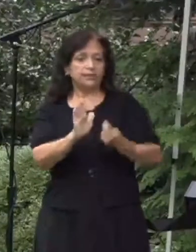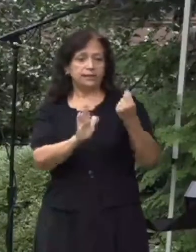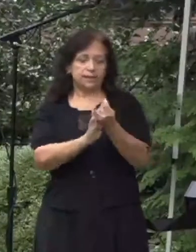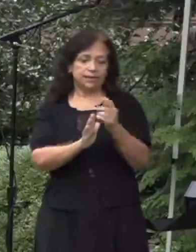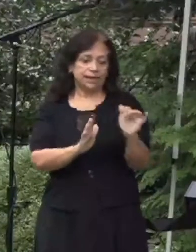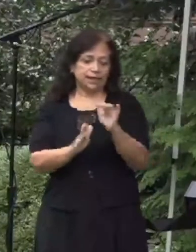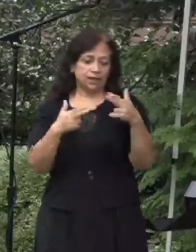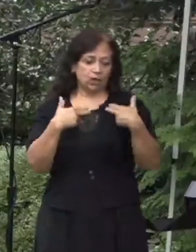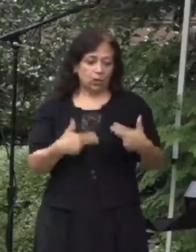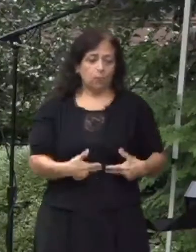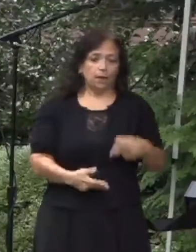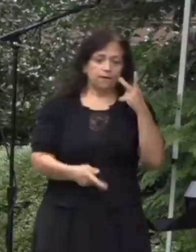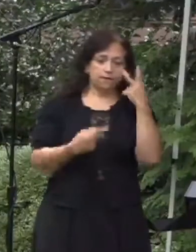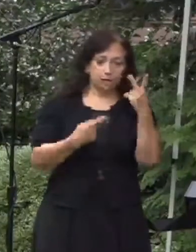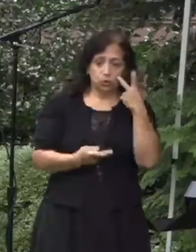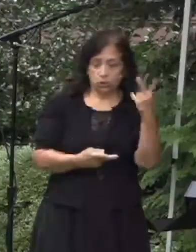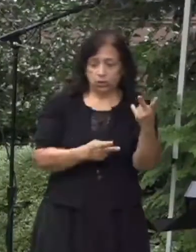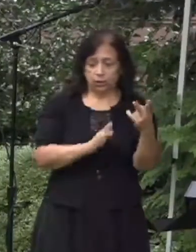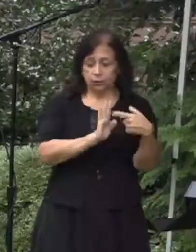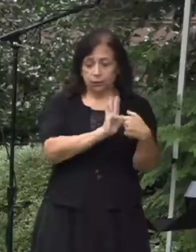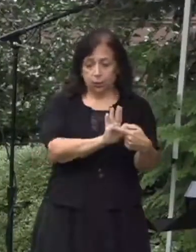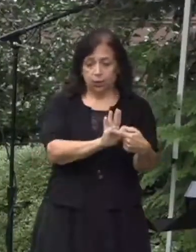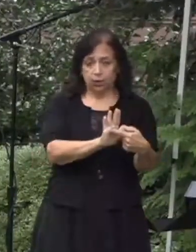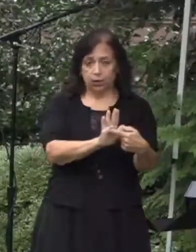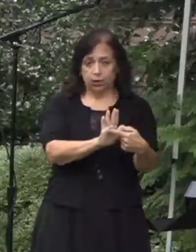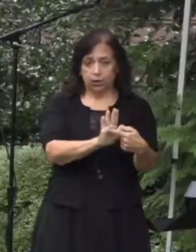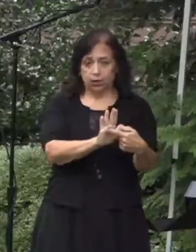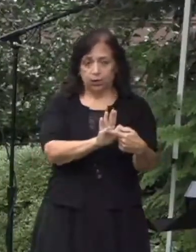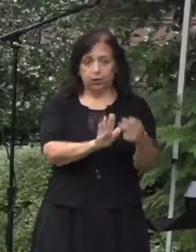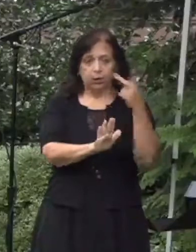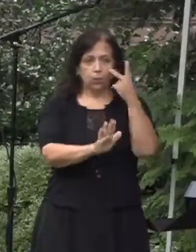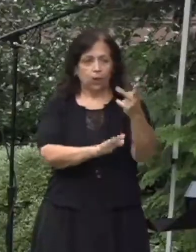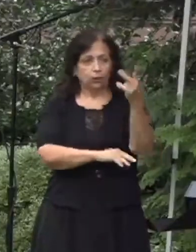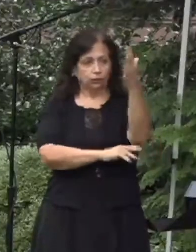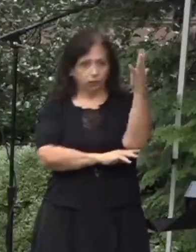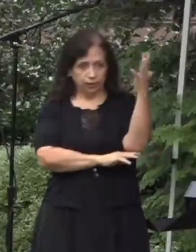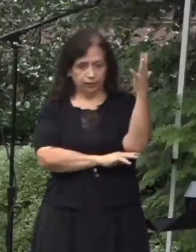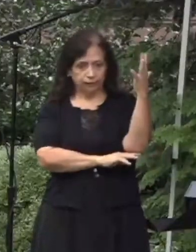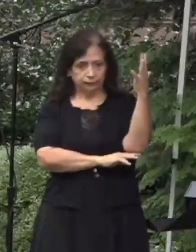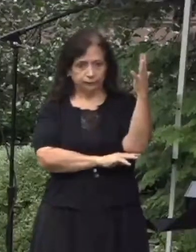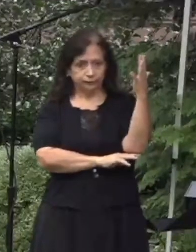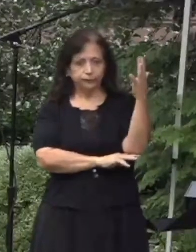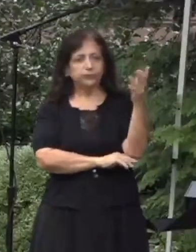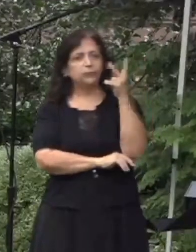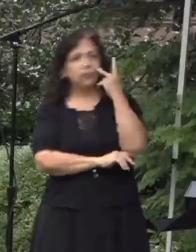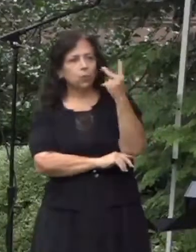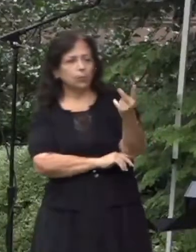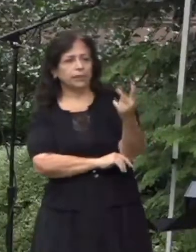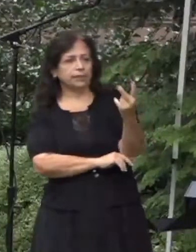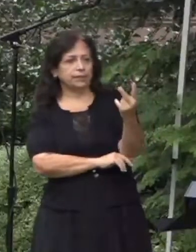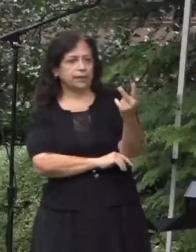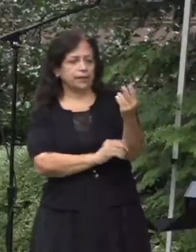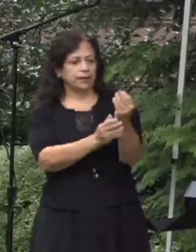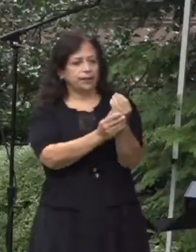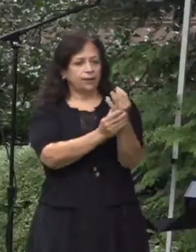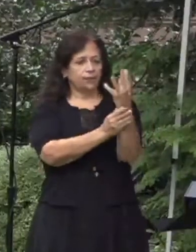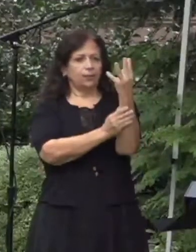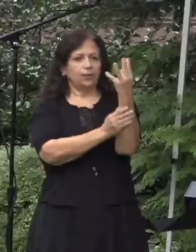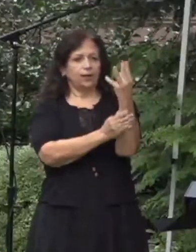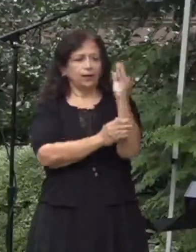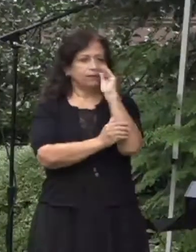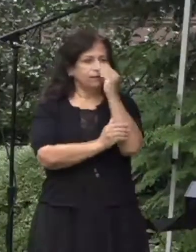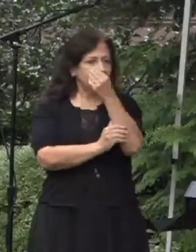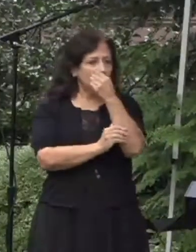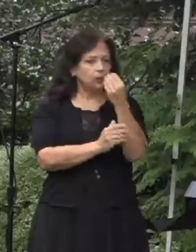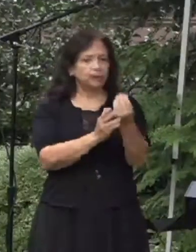humans visually is by looking at trees. We see the budding of